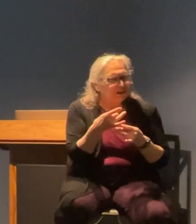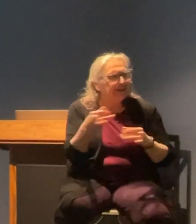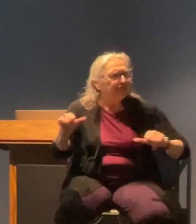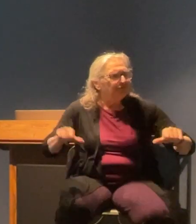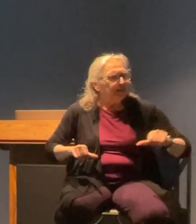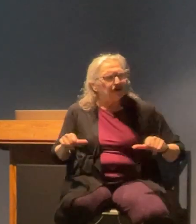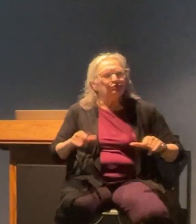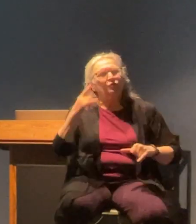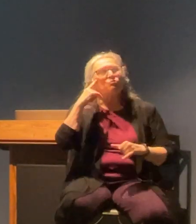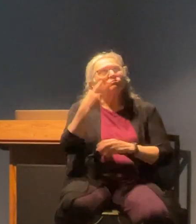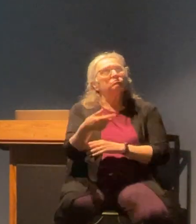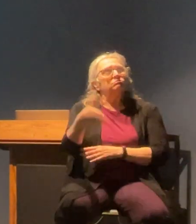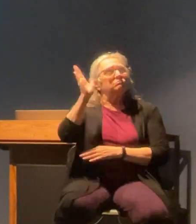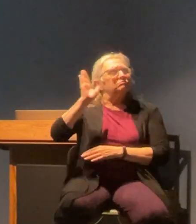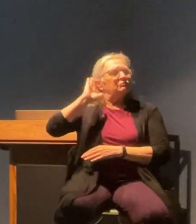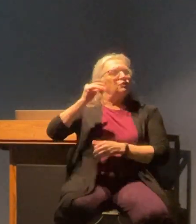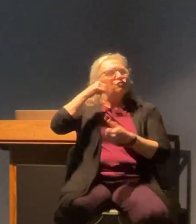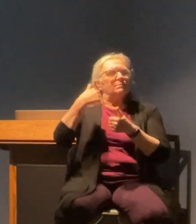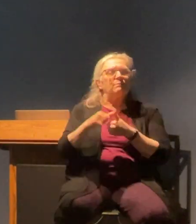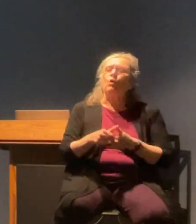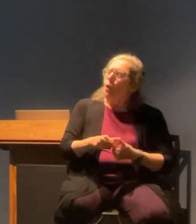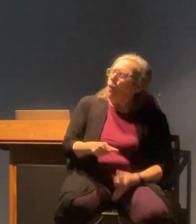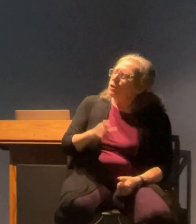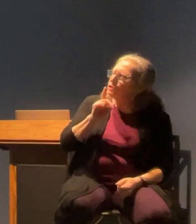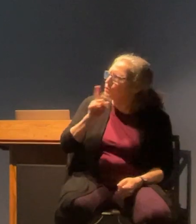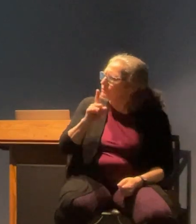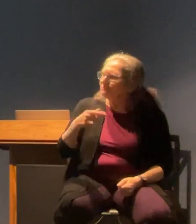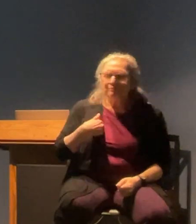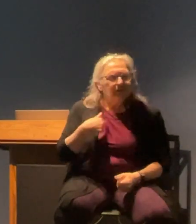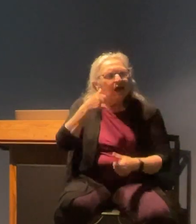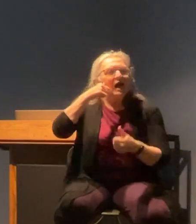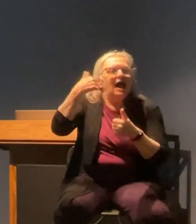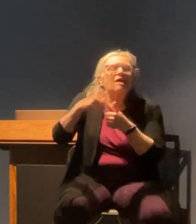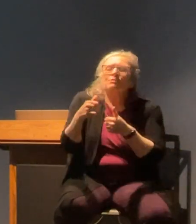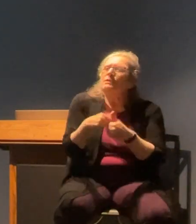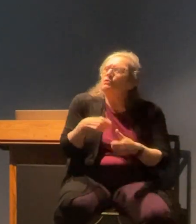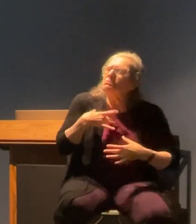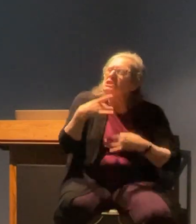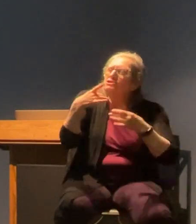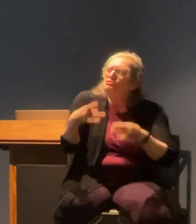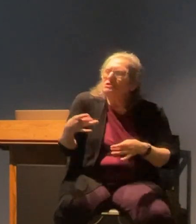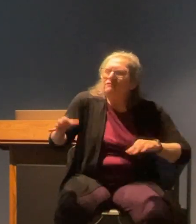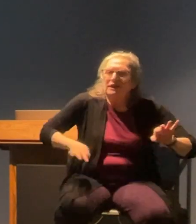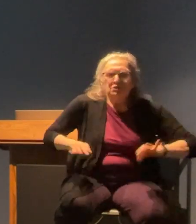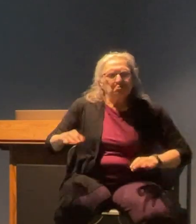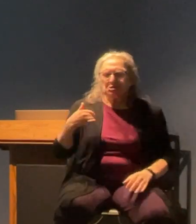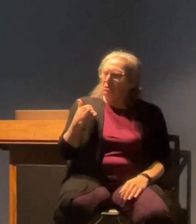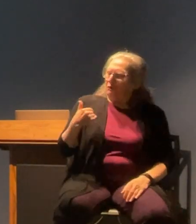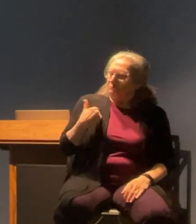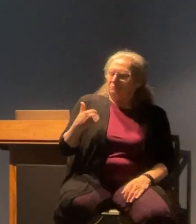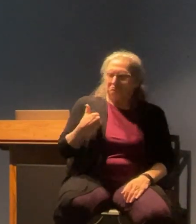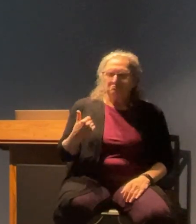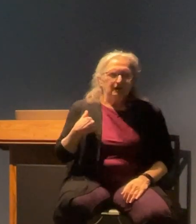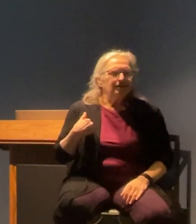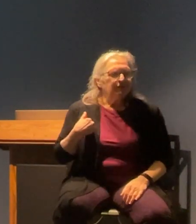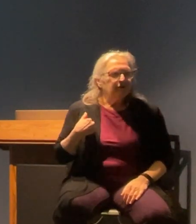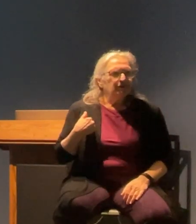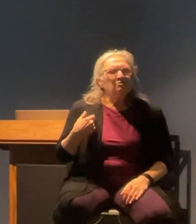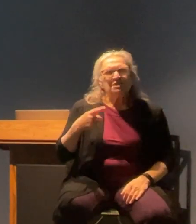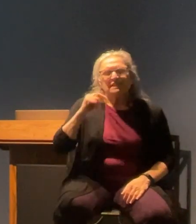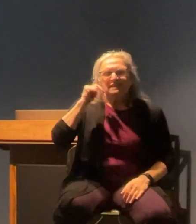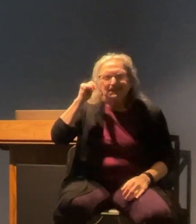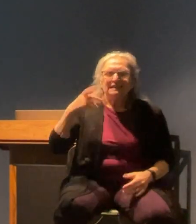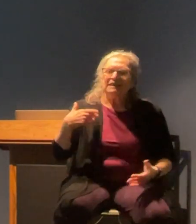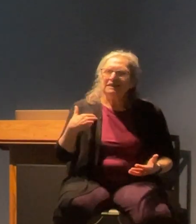your earliest memories? Yeah, for sure. So I can remember my interest in fashion as early as being a youth, and as an adolescent in